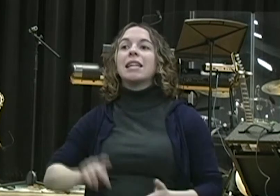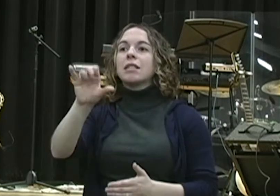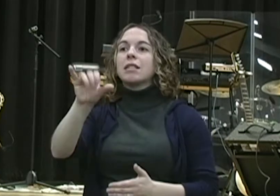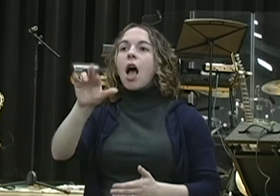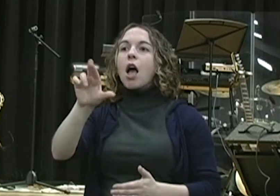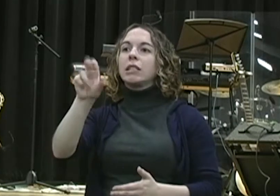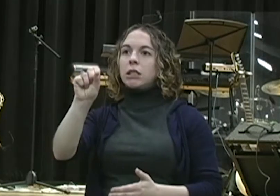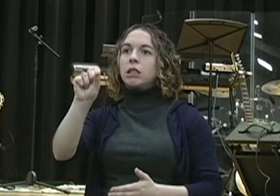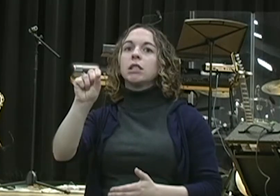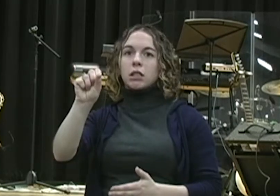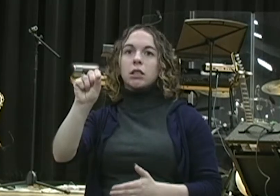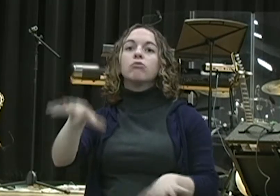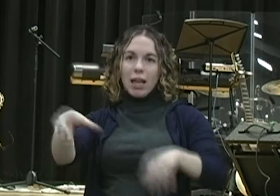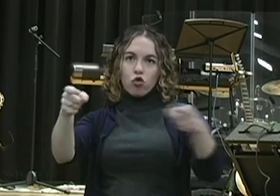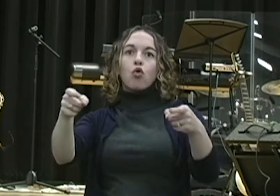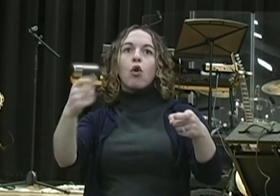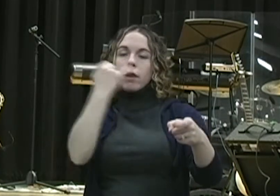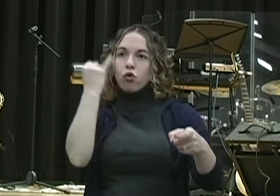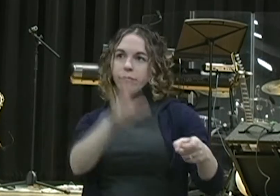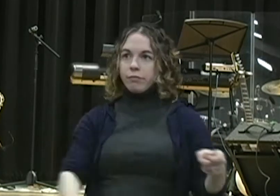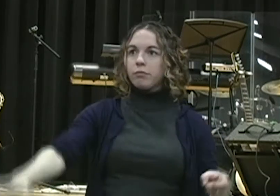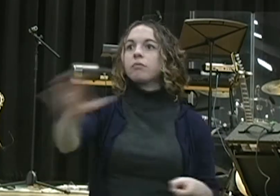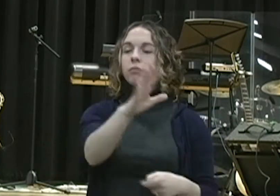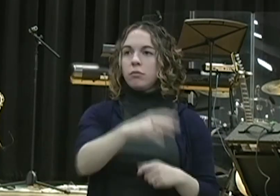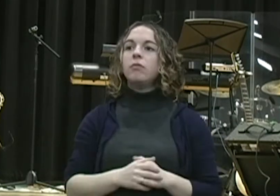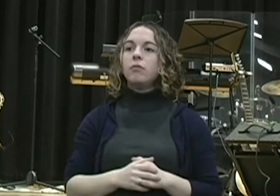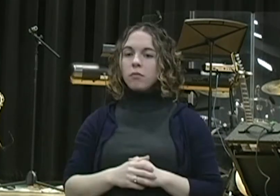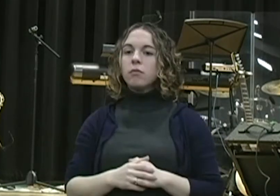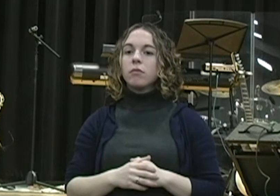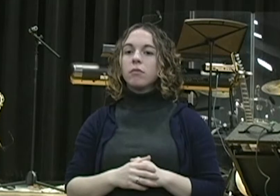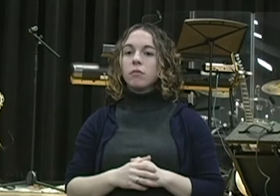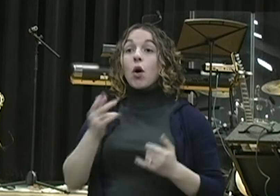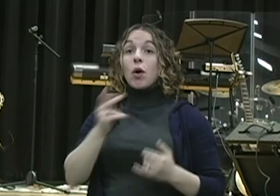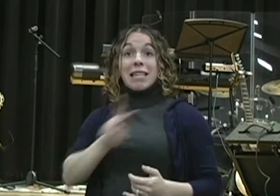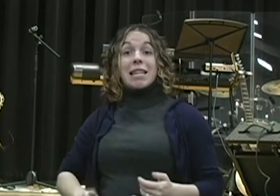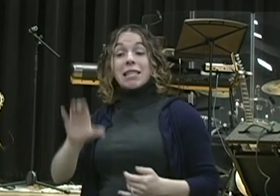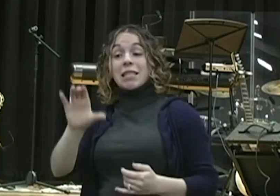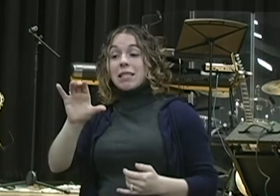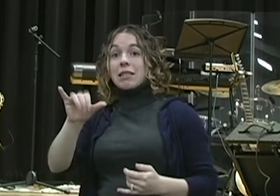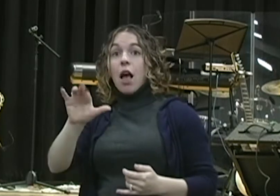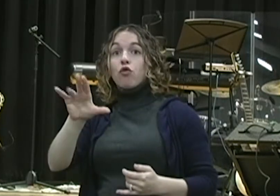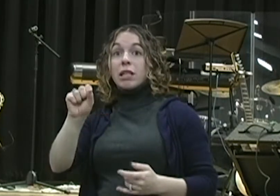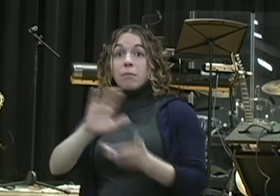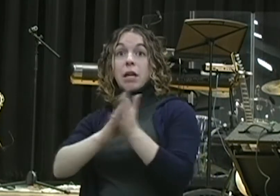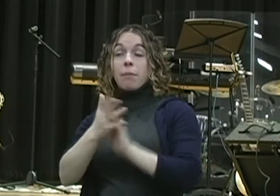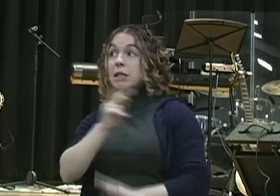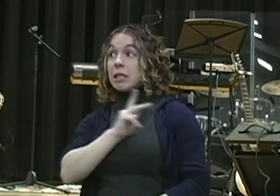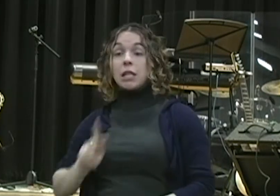Verse 1 of chapter 10, it says in the third year of Cyrus, king of Persia, a messenger was revealed to Daniel who was named Belshazzar.